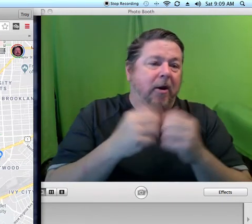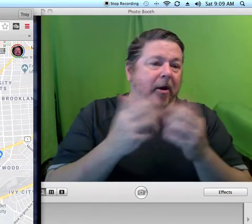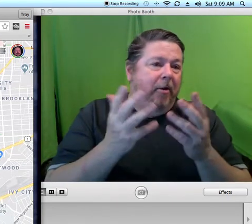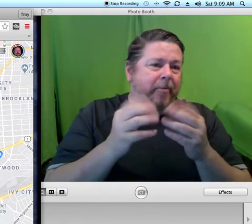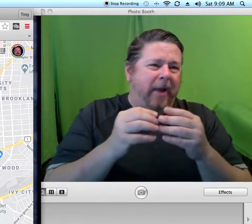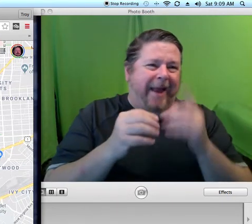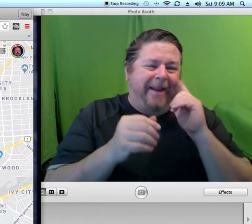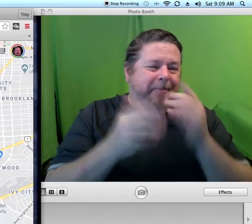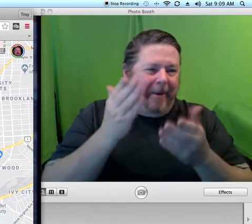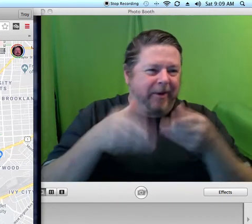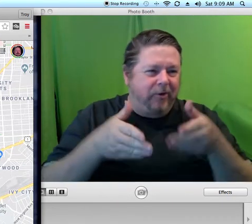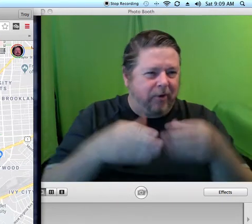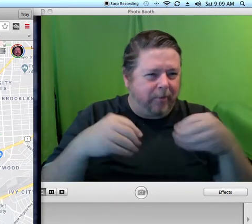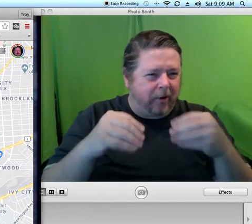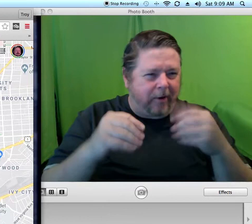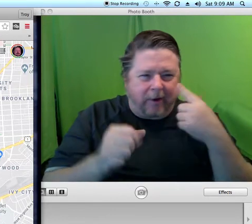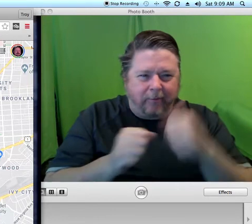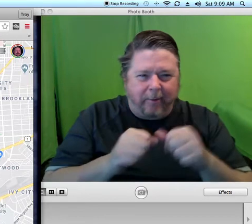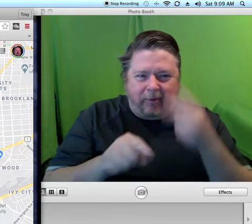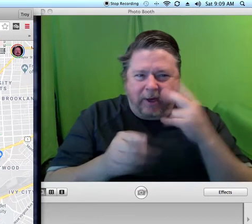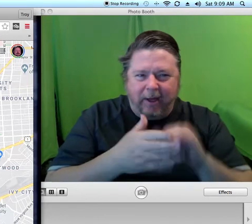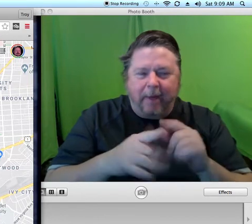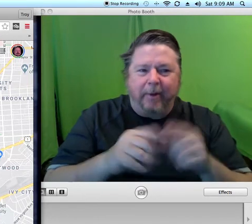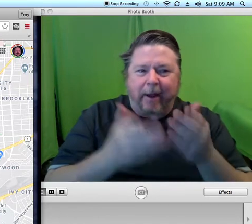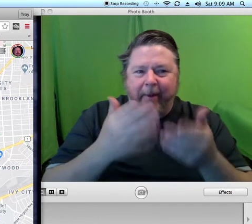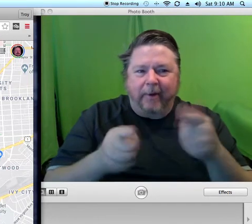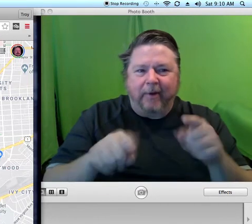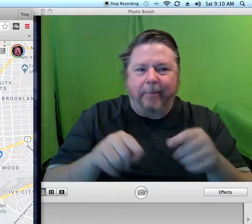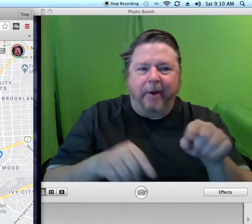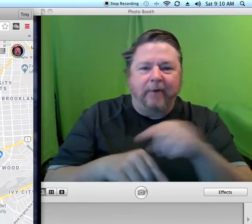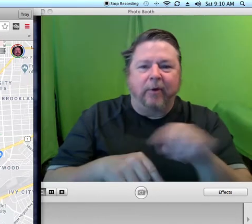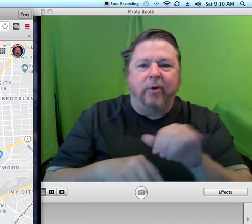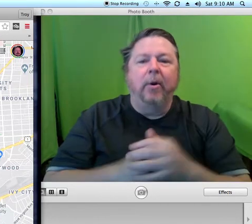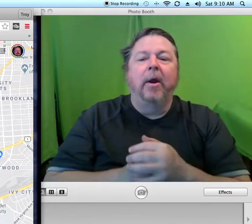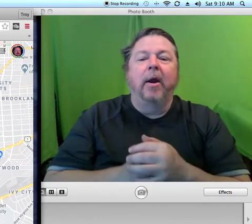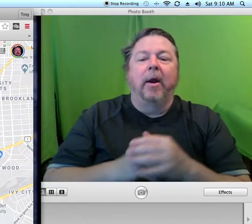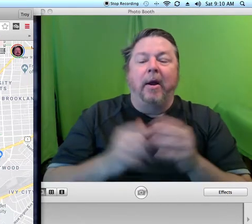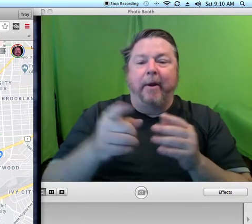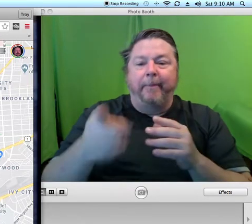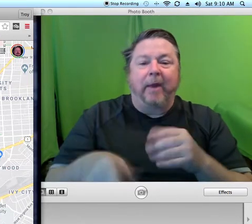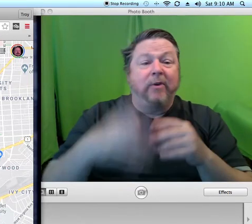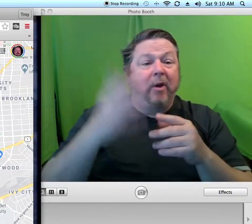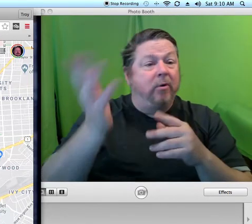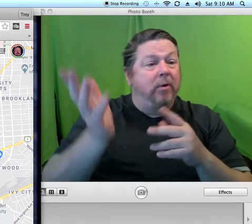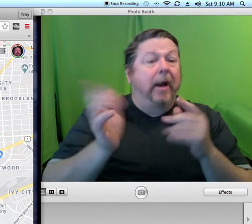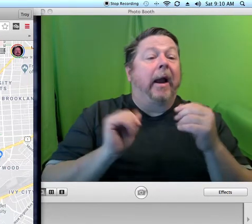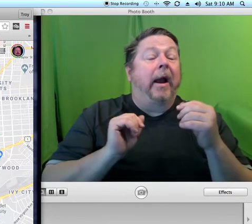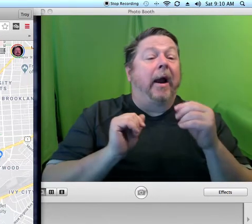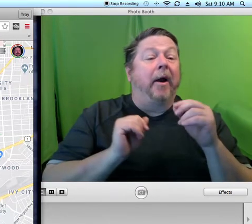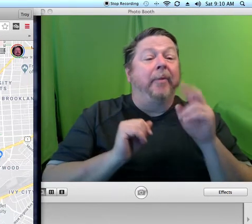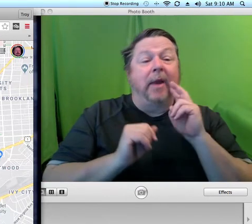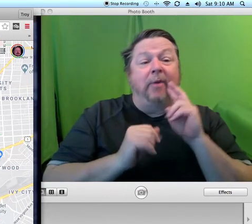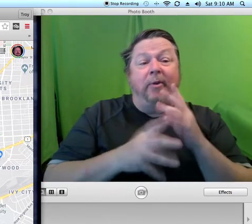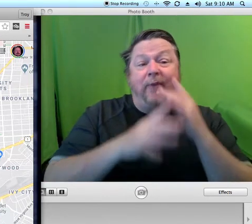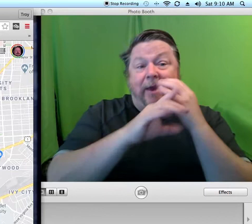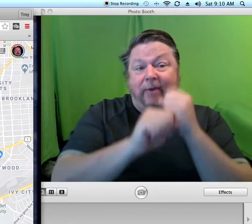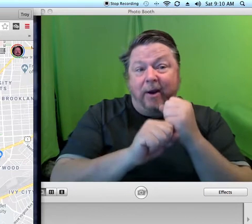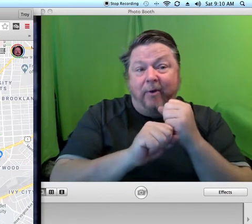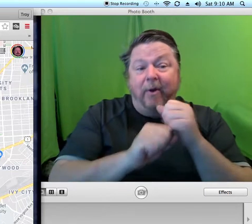maybe street markets. I don't remember seeing that, but that might be something that's there too. And so Clayton